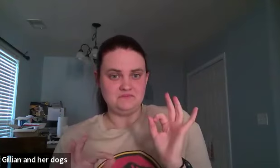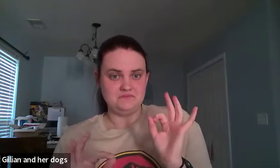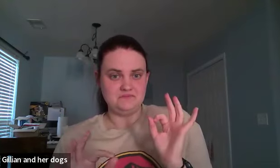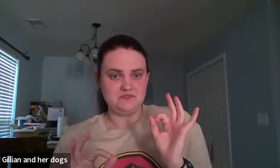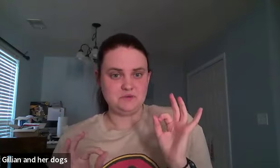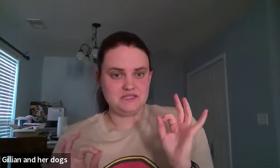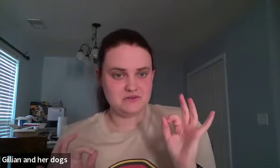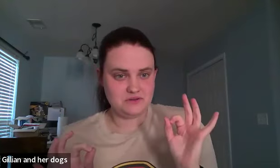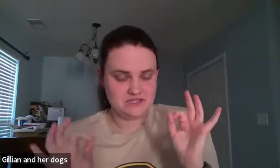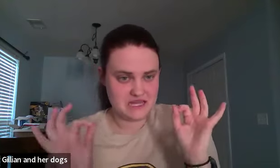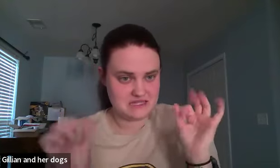Does